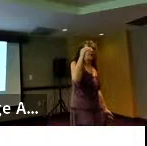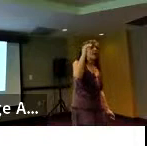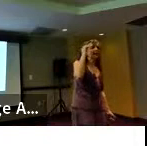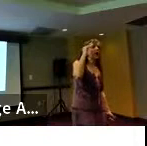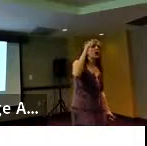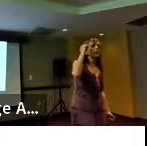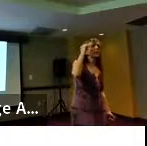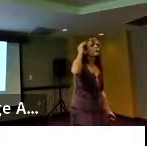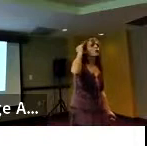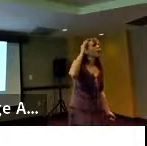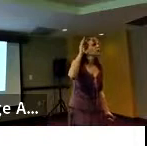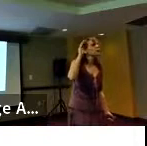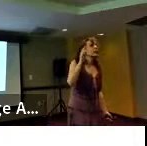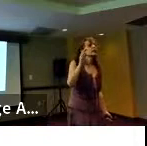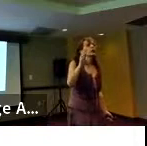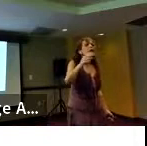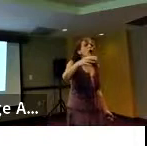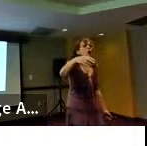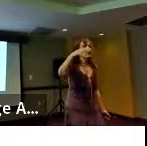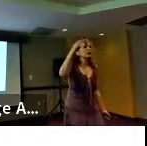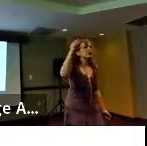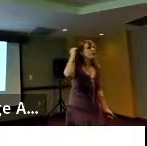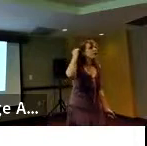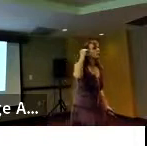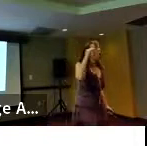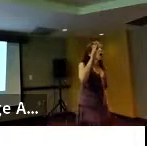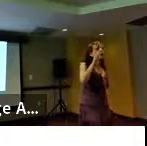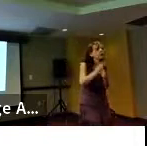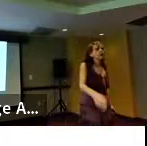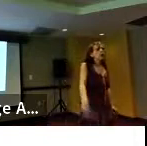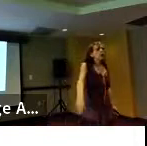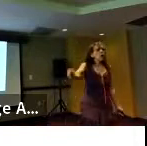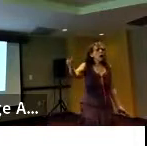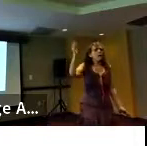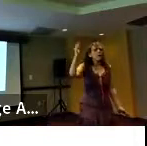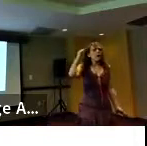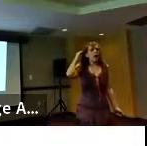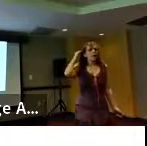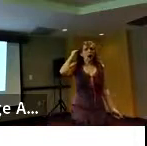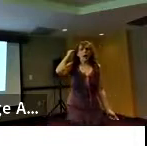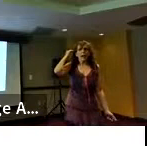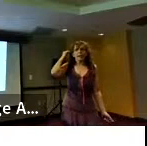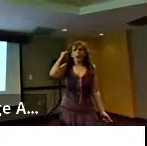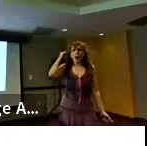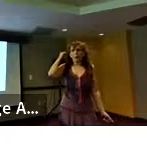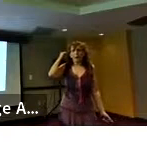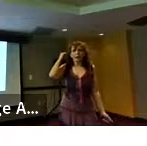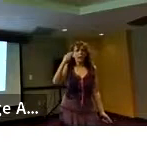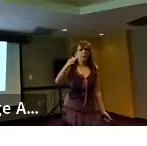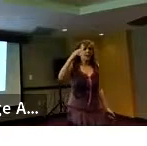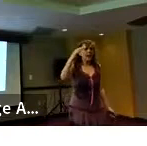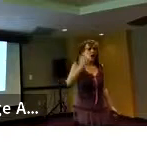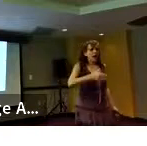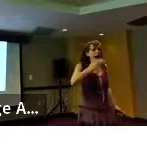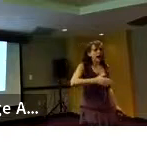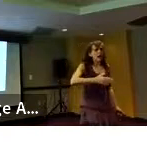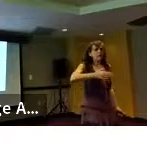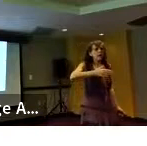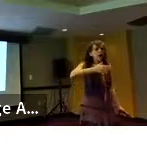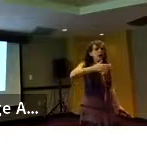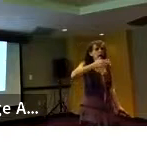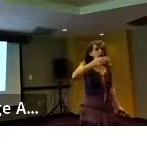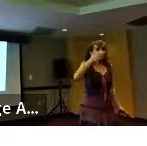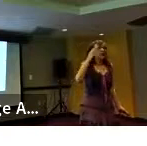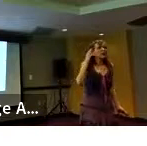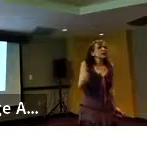That and this whole idea of normalization, or there's something wrong with me, or even though I'm accepting that I